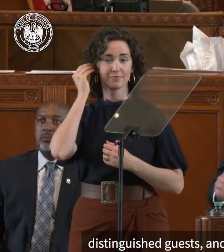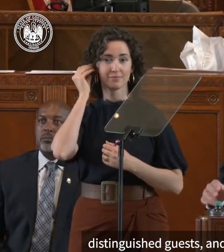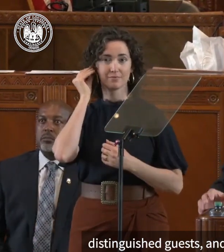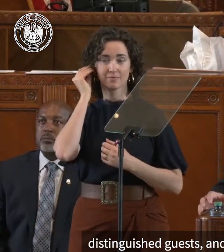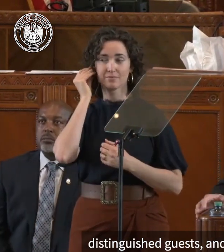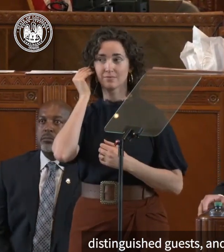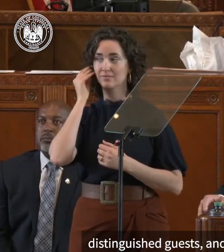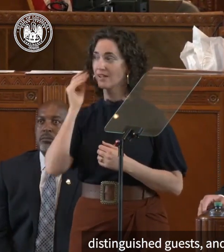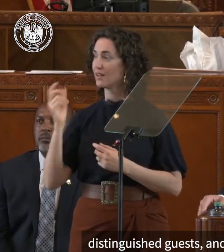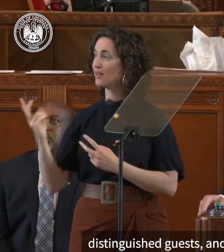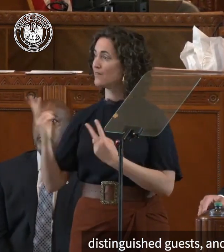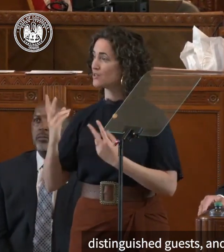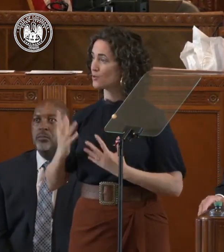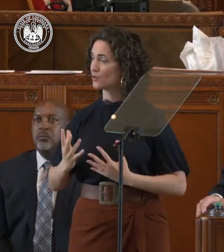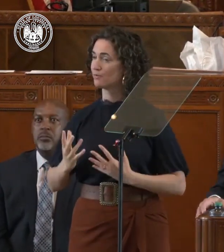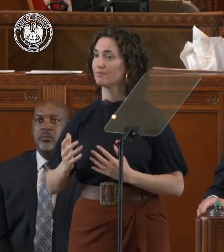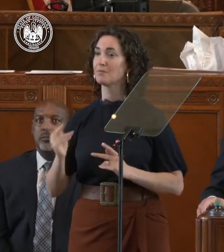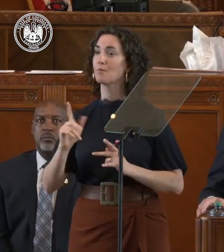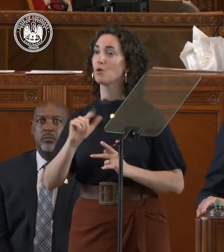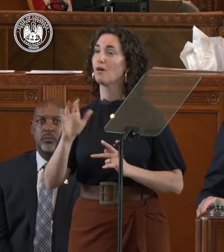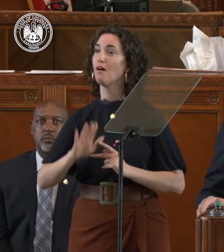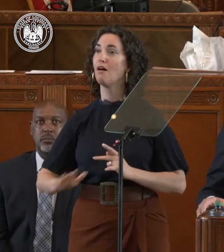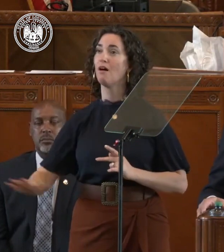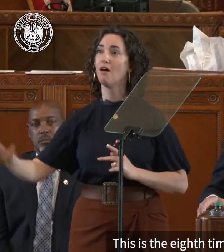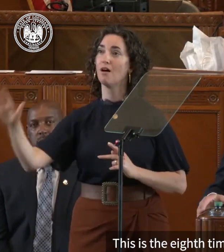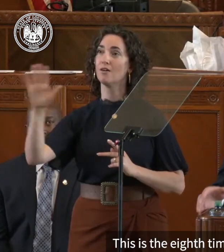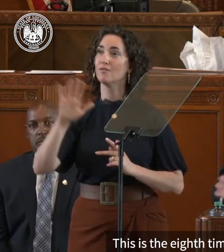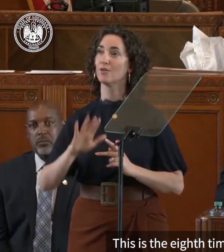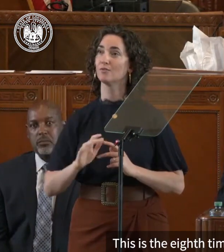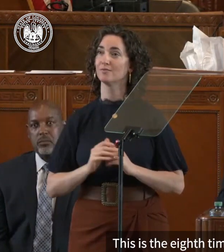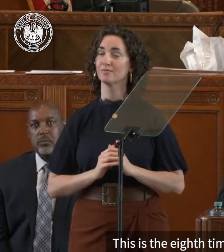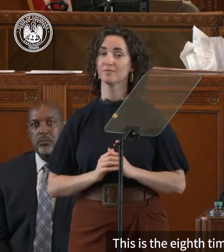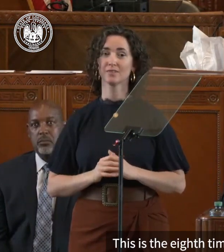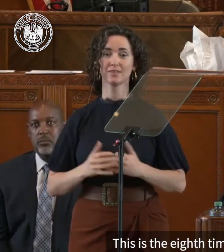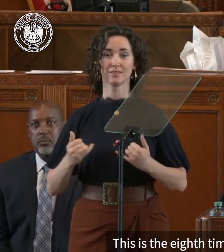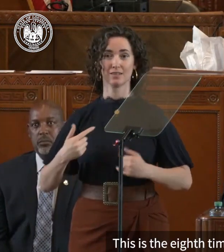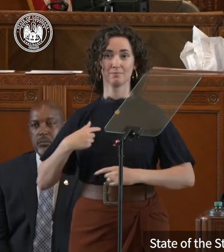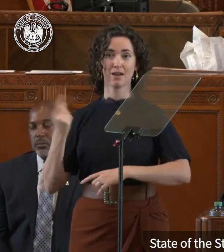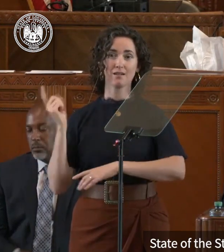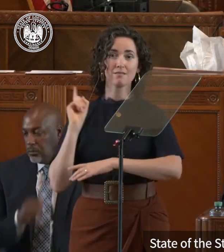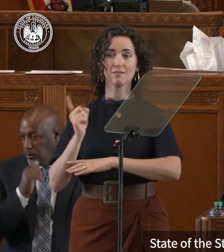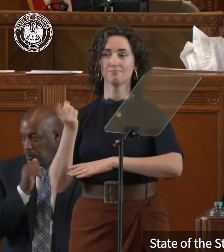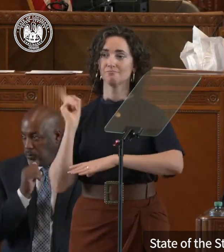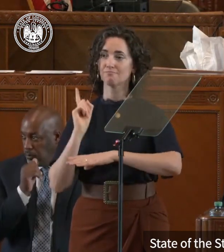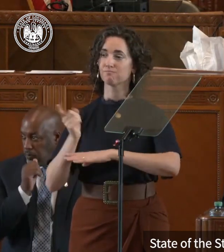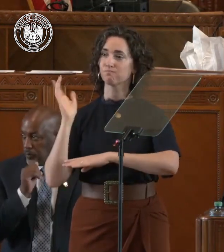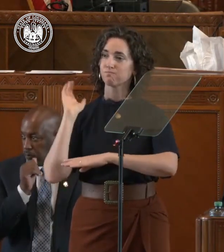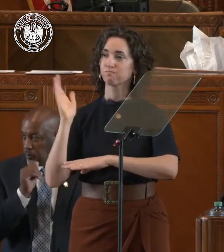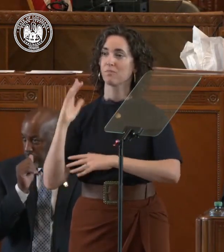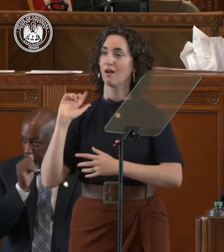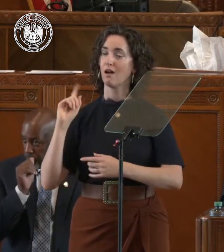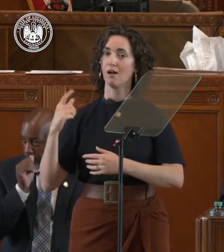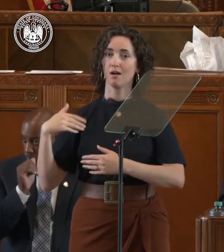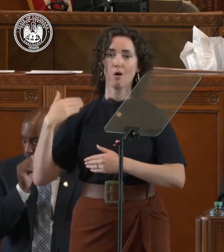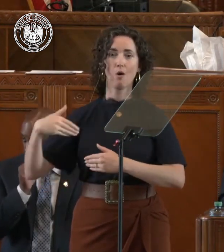distinguished guests, and my fellow Louisianans. This is the 8th time I've delivered the State of the State